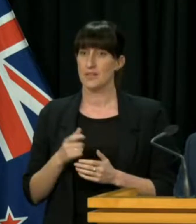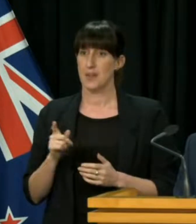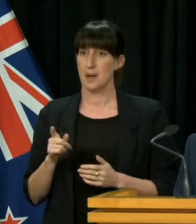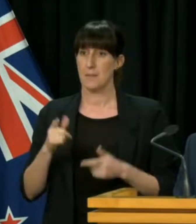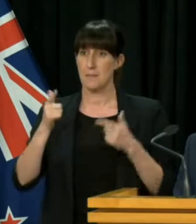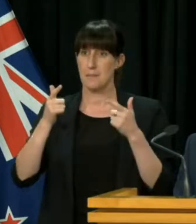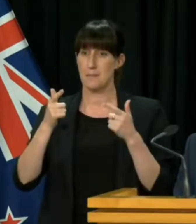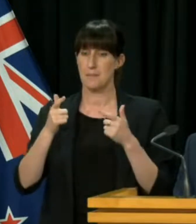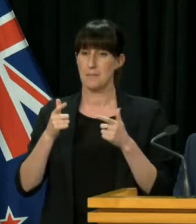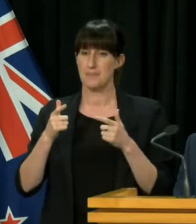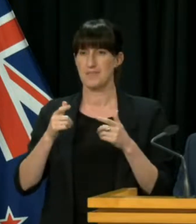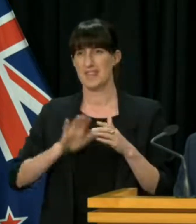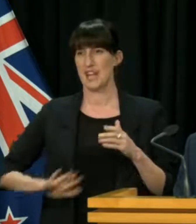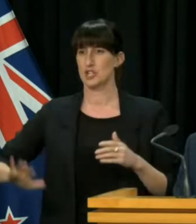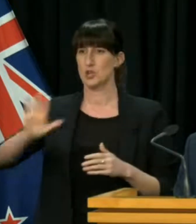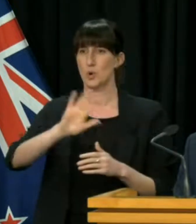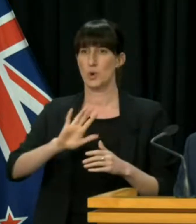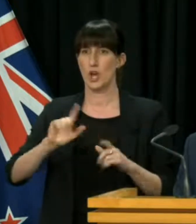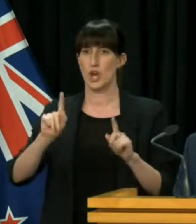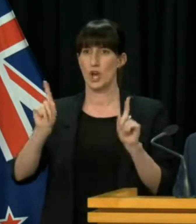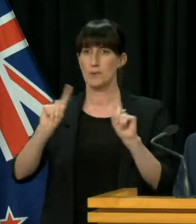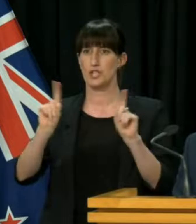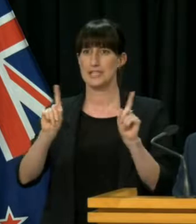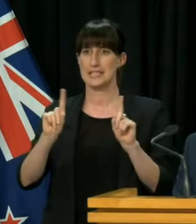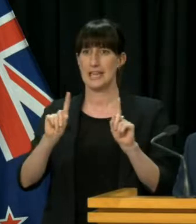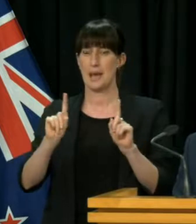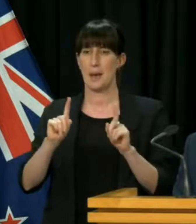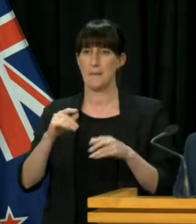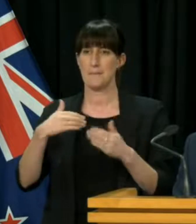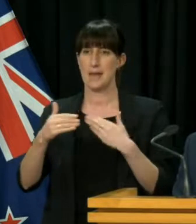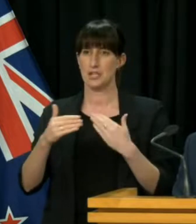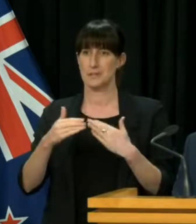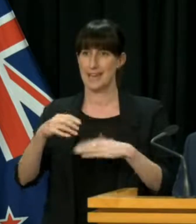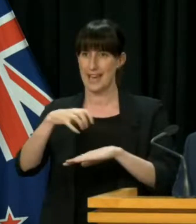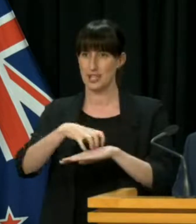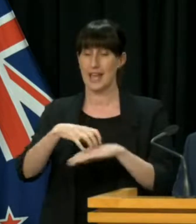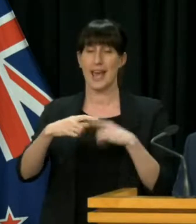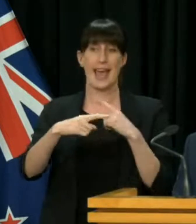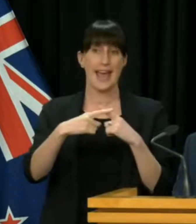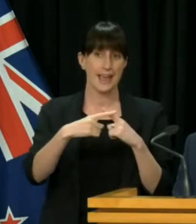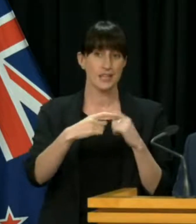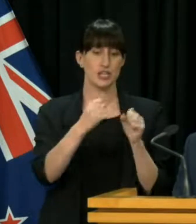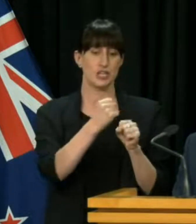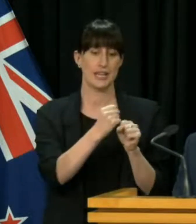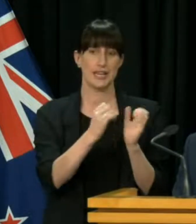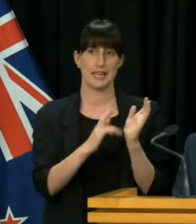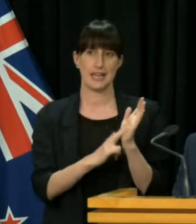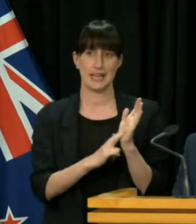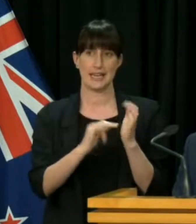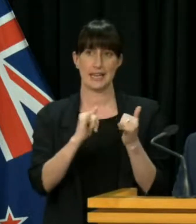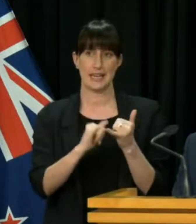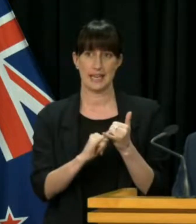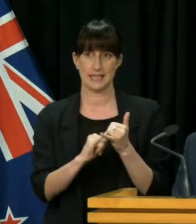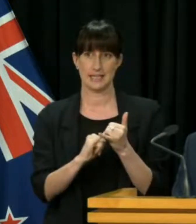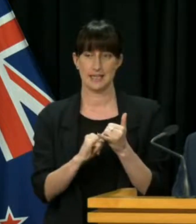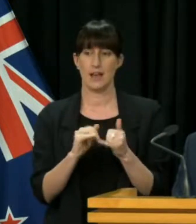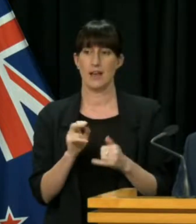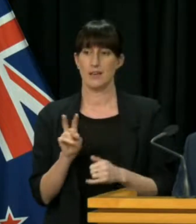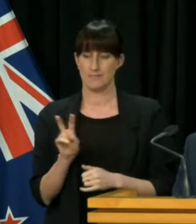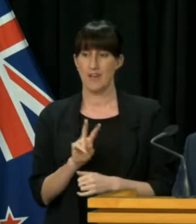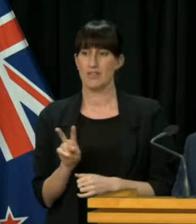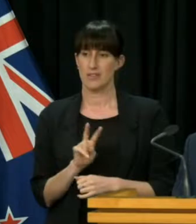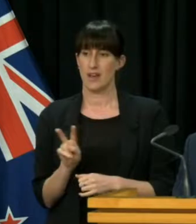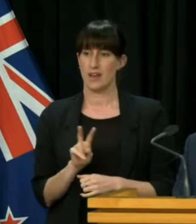Emergency Management Agency and from GNS that they are amongst the 10 where charges have been